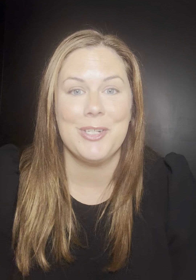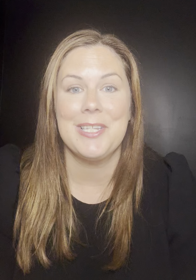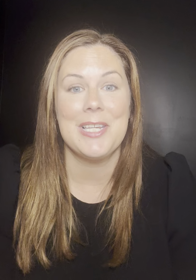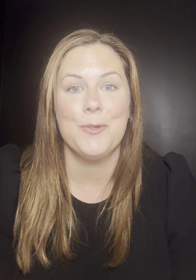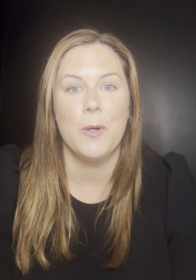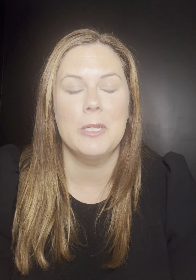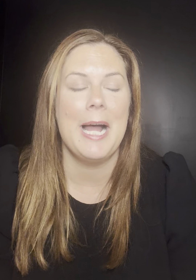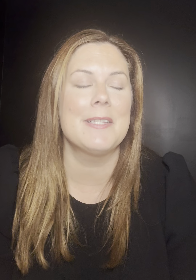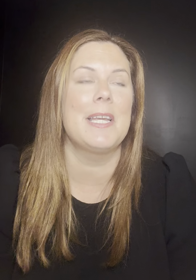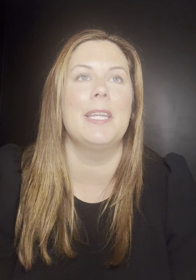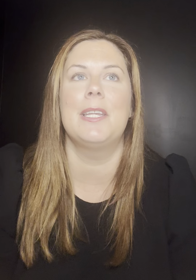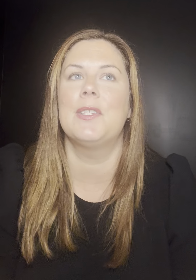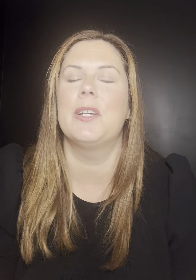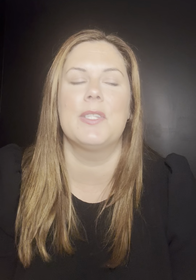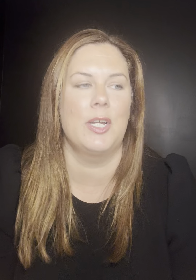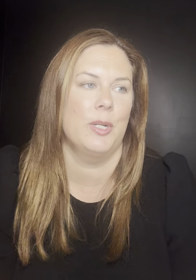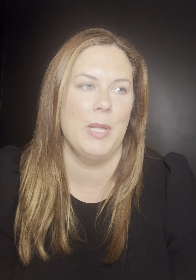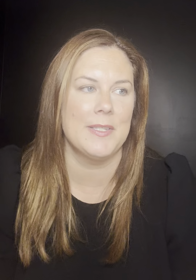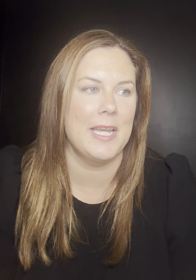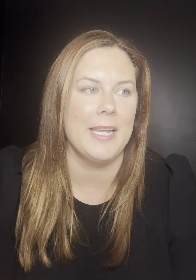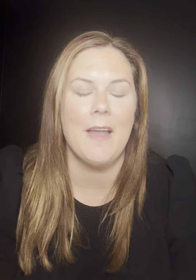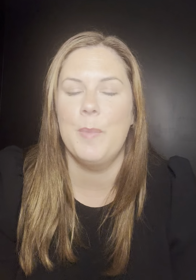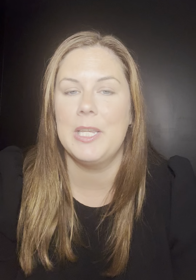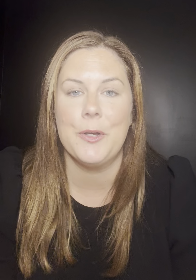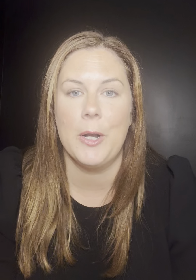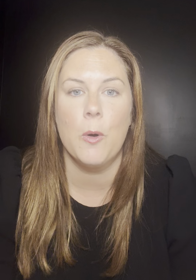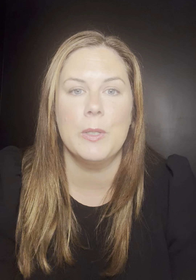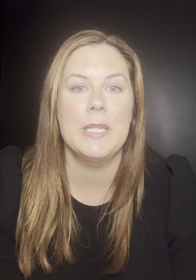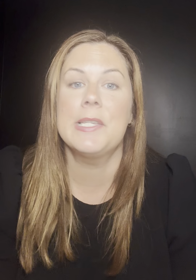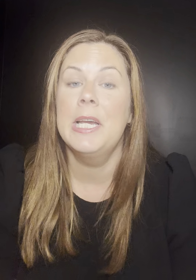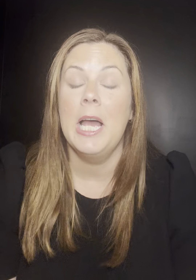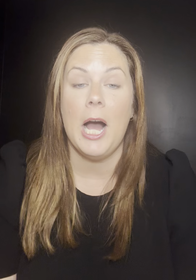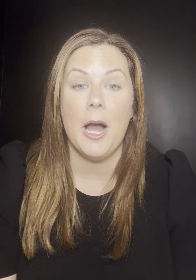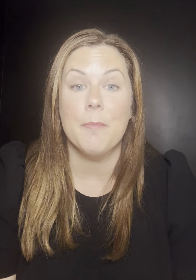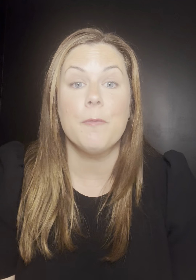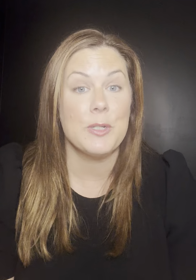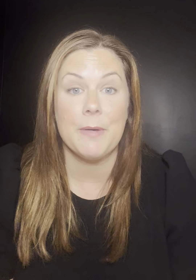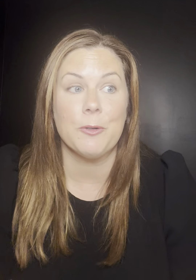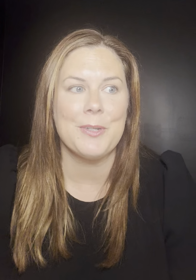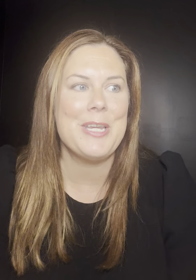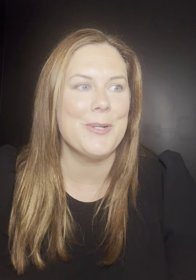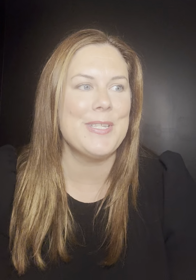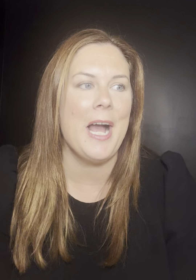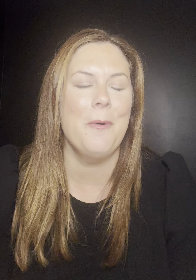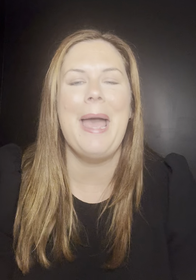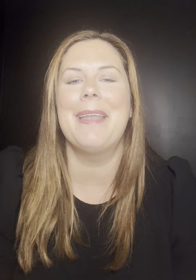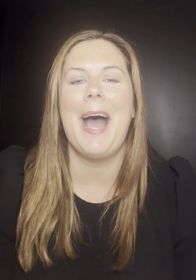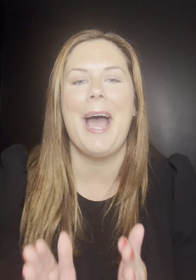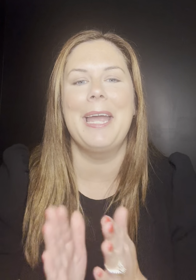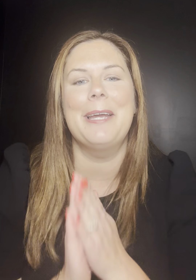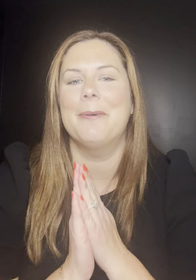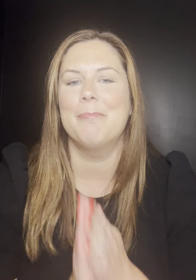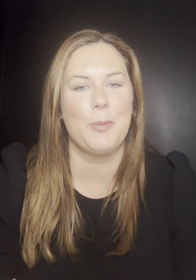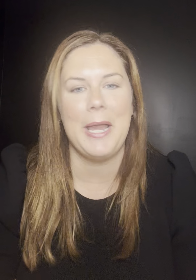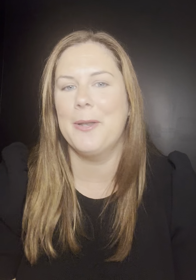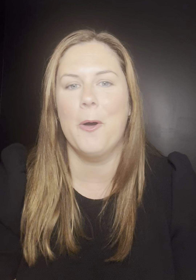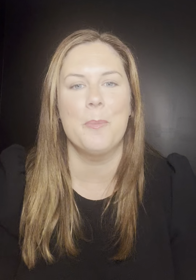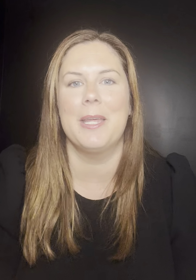this intro class, and it is such a blessing. I've been here at Oakland for several years now, and I pray and hope that I